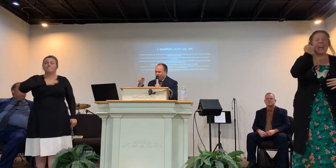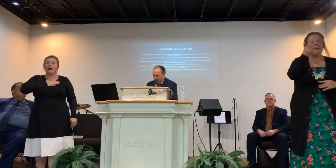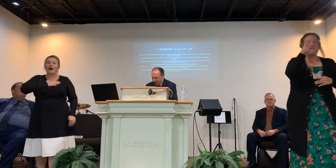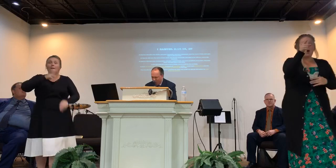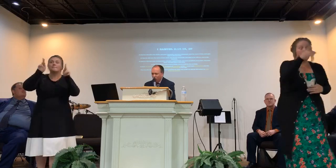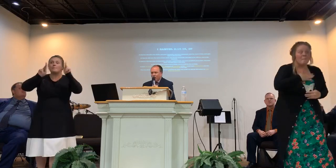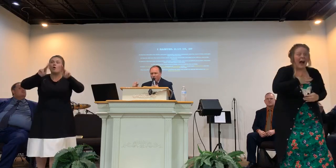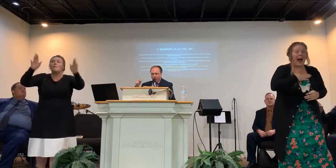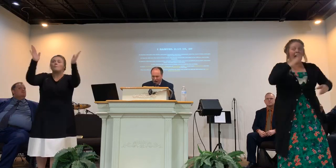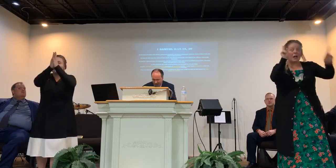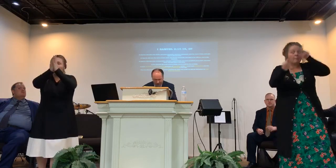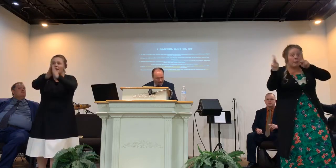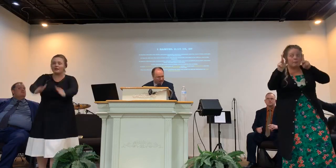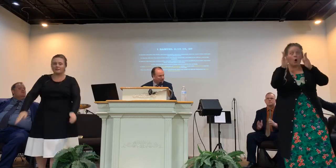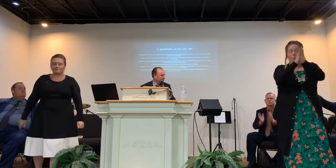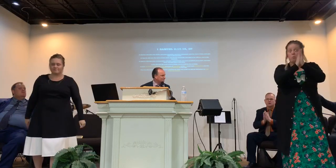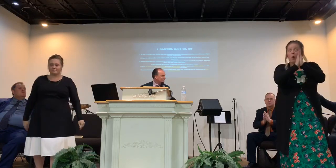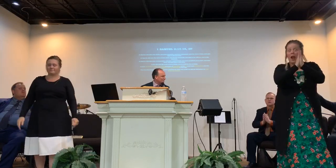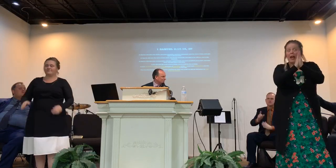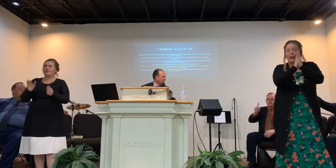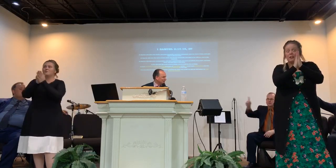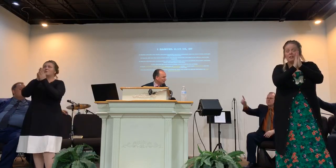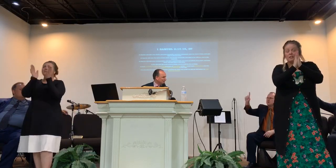my people pray.